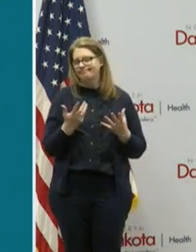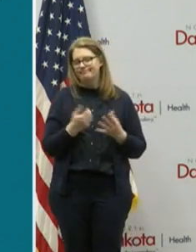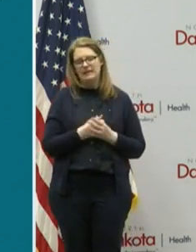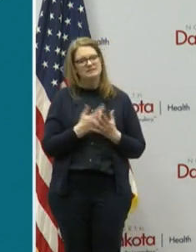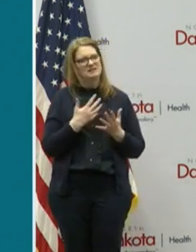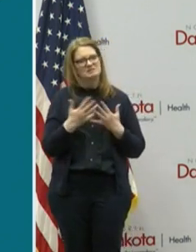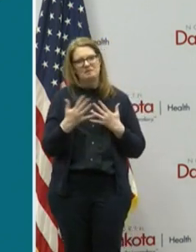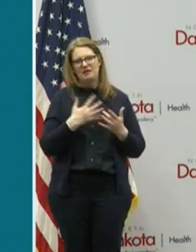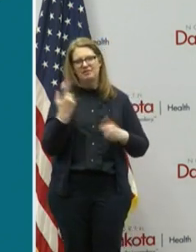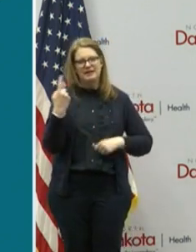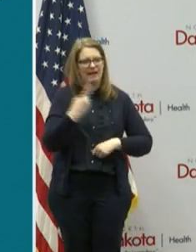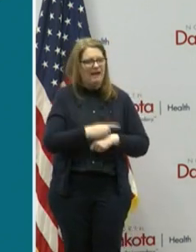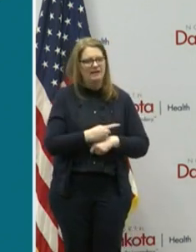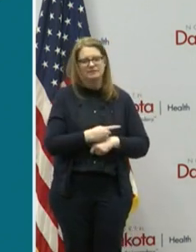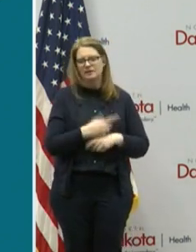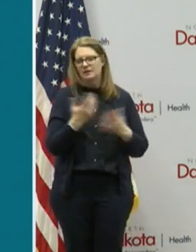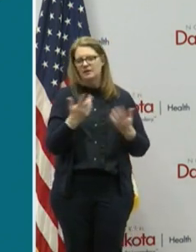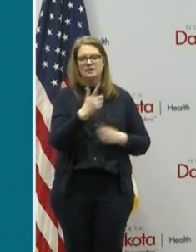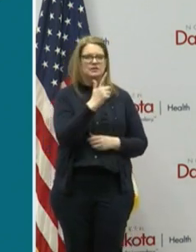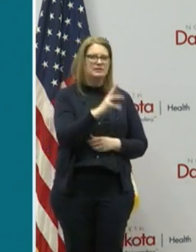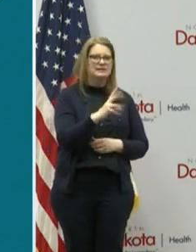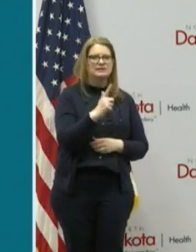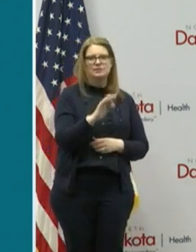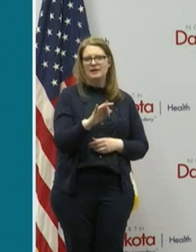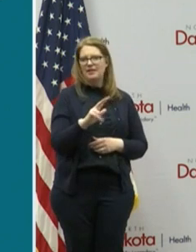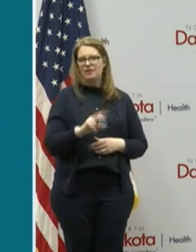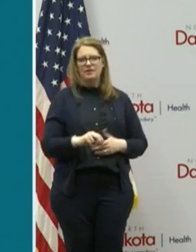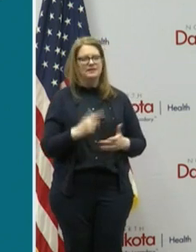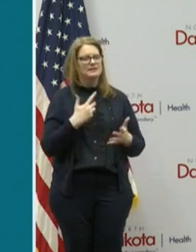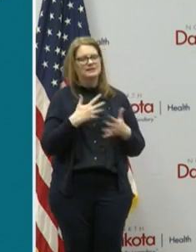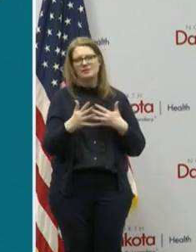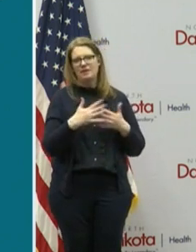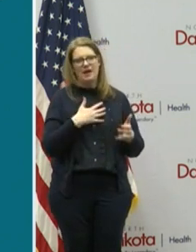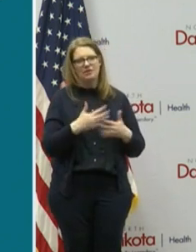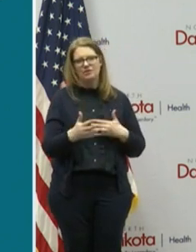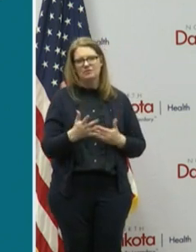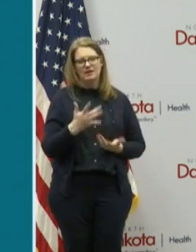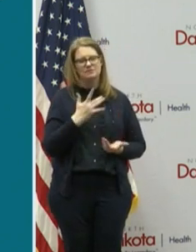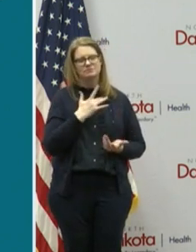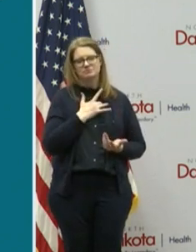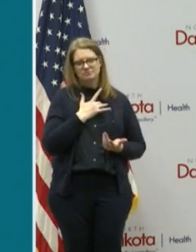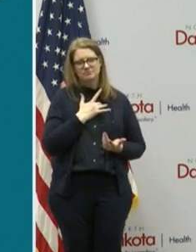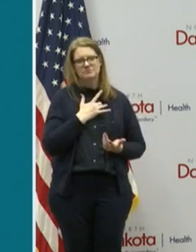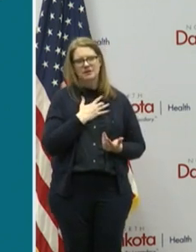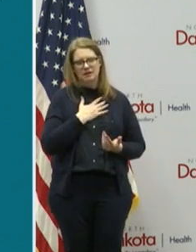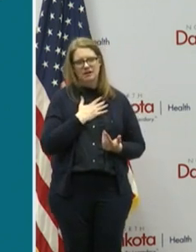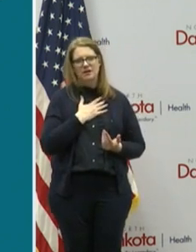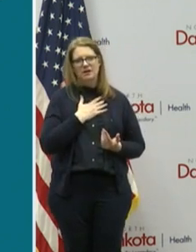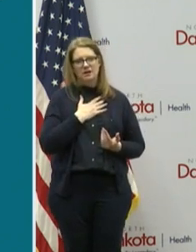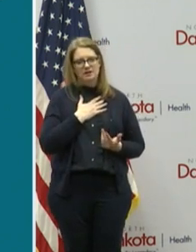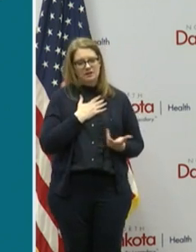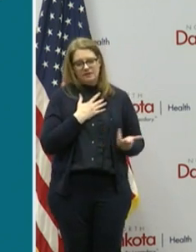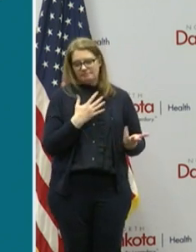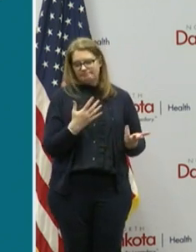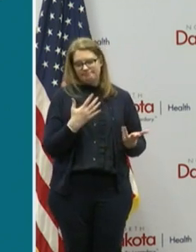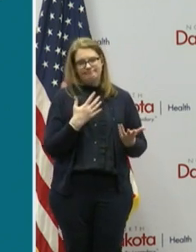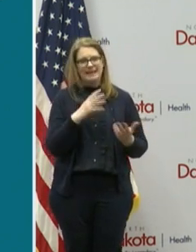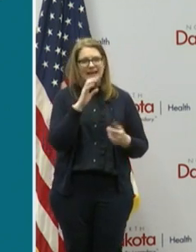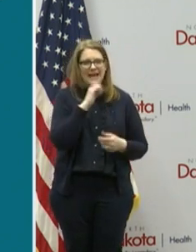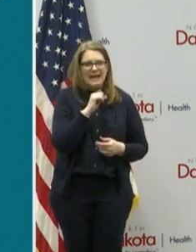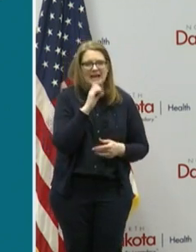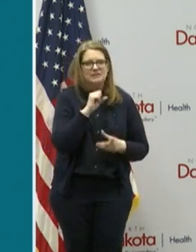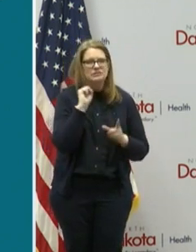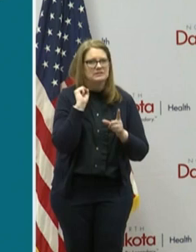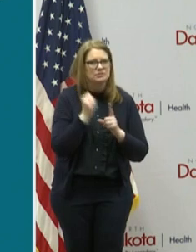it was, whether it was the 26th, the 29th, or the 30th, we still know that regardless of age or